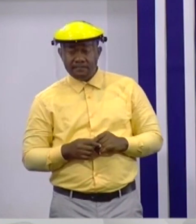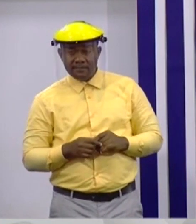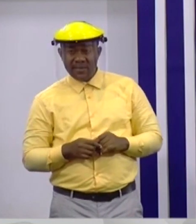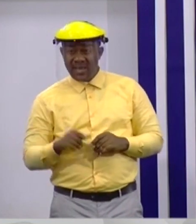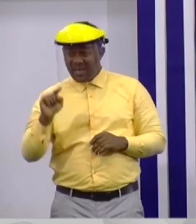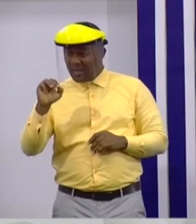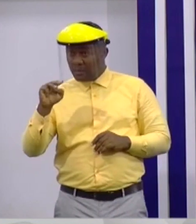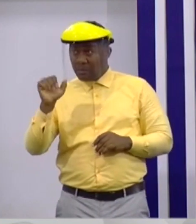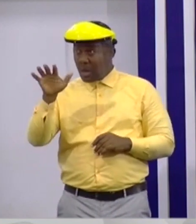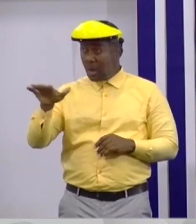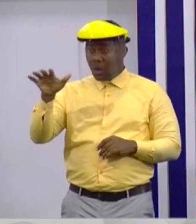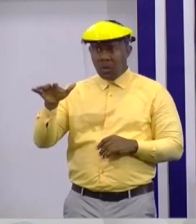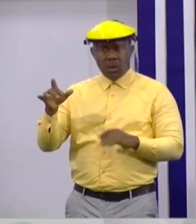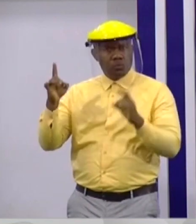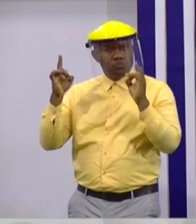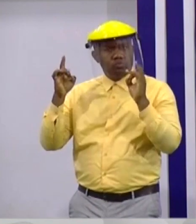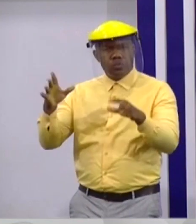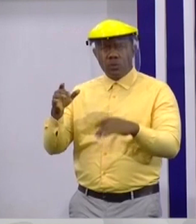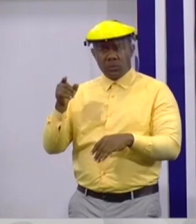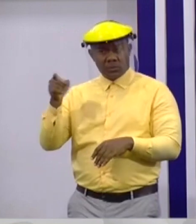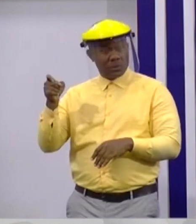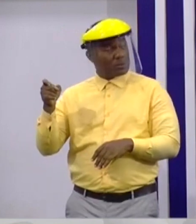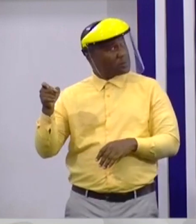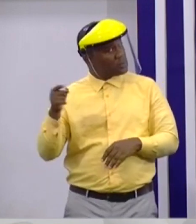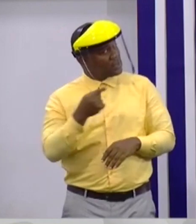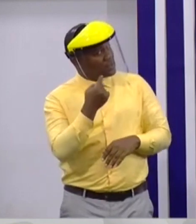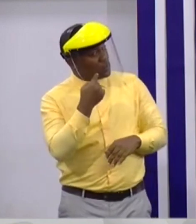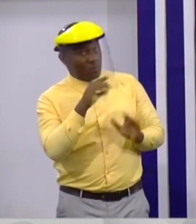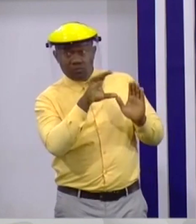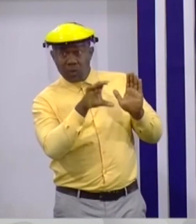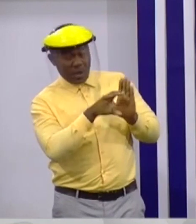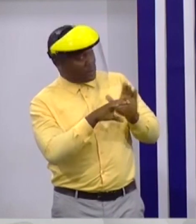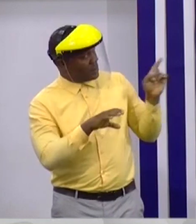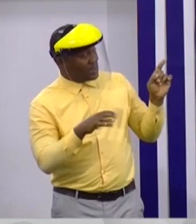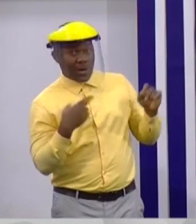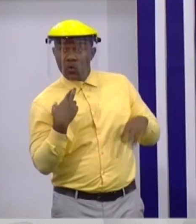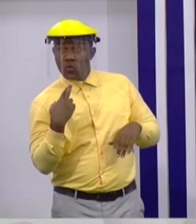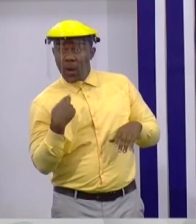major spot where we need to take a crucial look at.